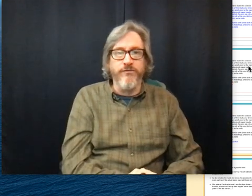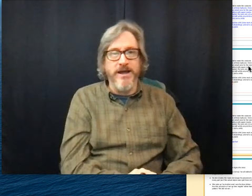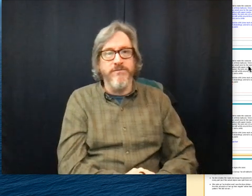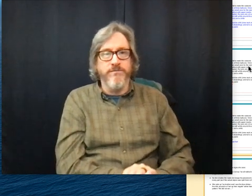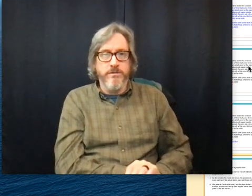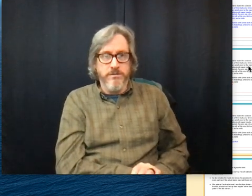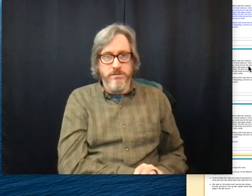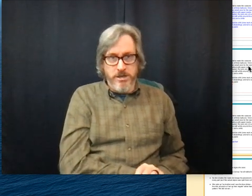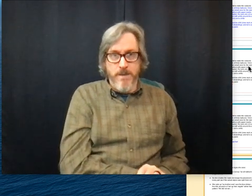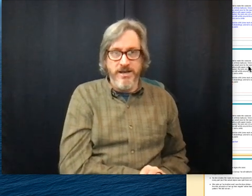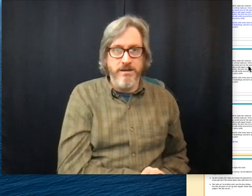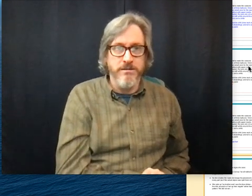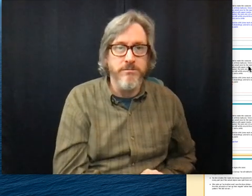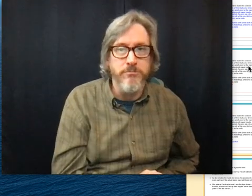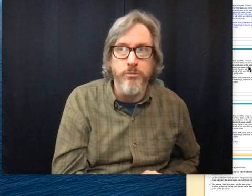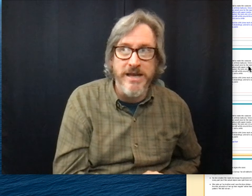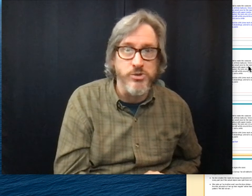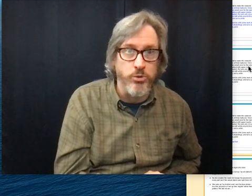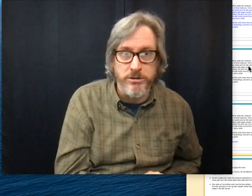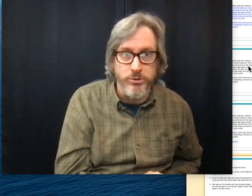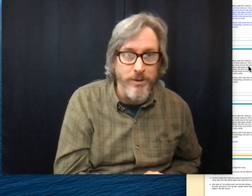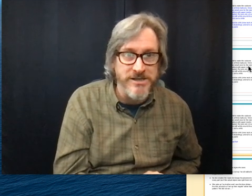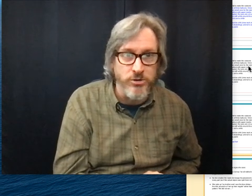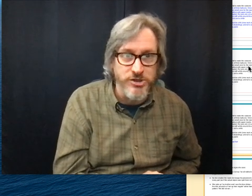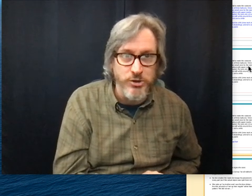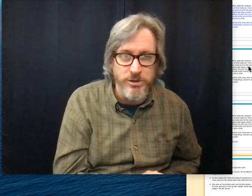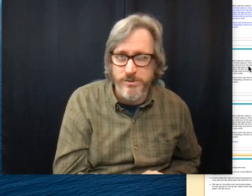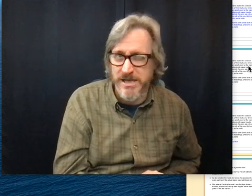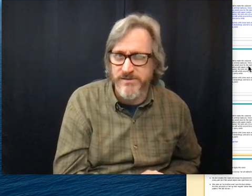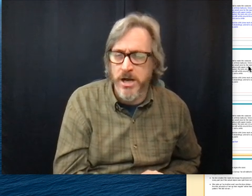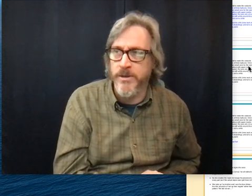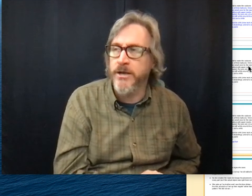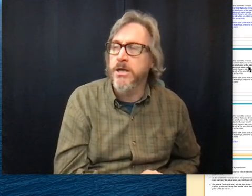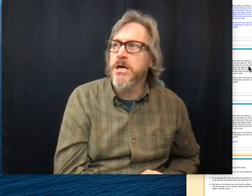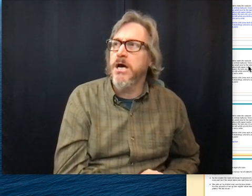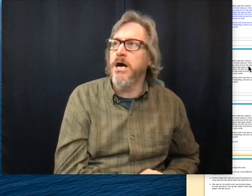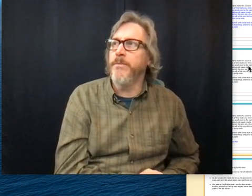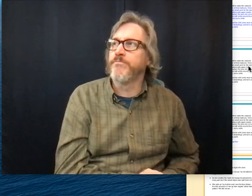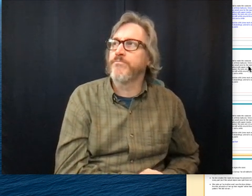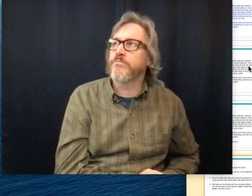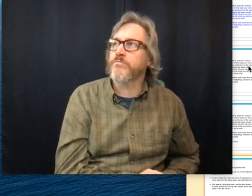If you're a fan of the comedy Wayne's World or Wayne's World 2, which was less of a comedy,